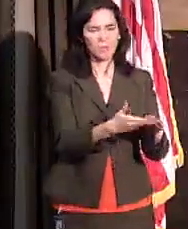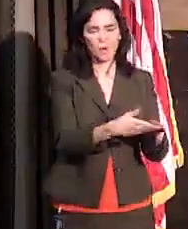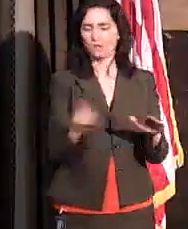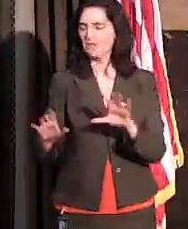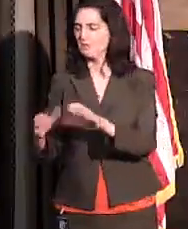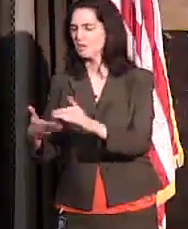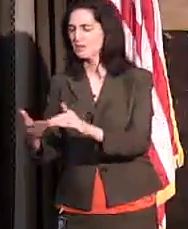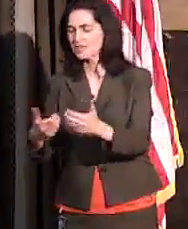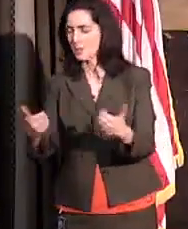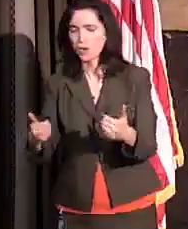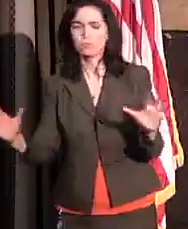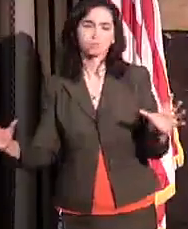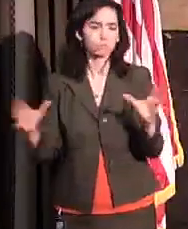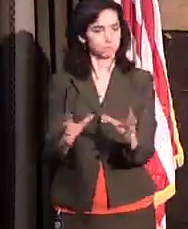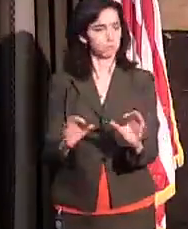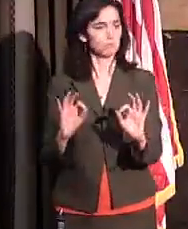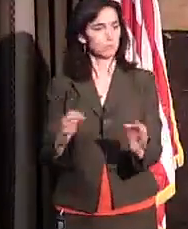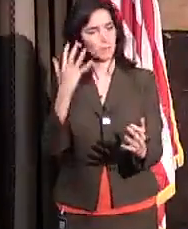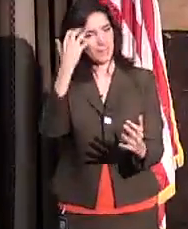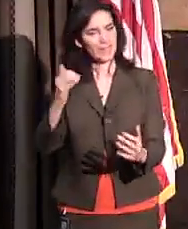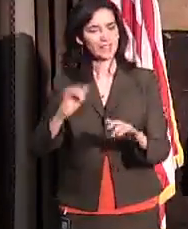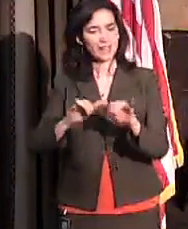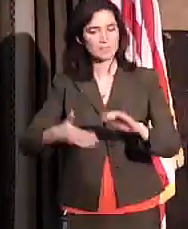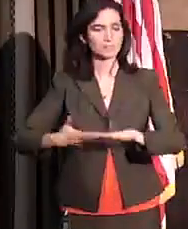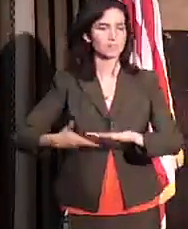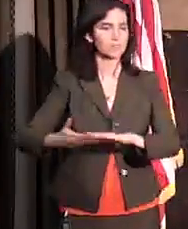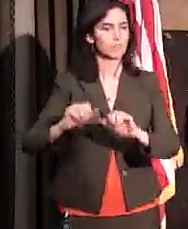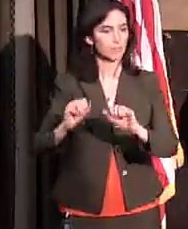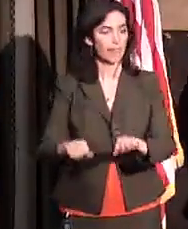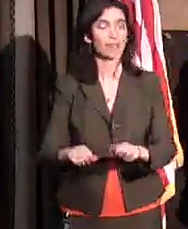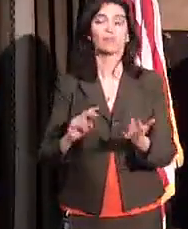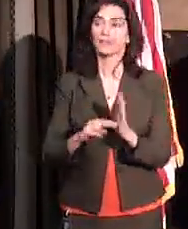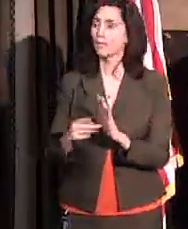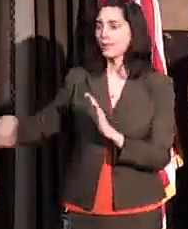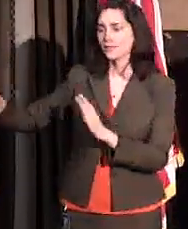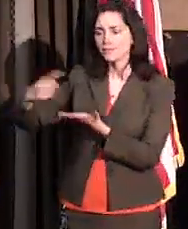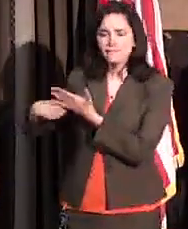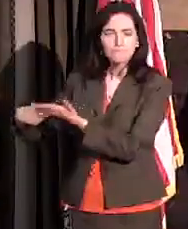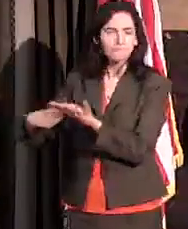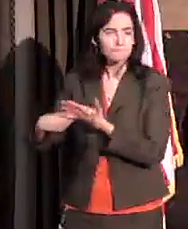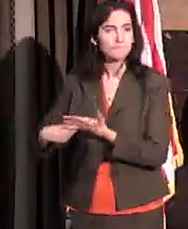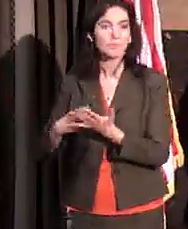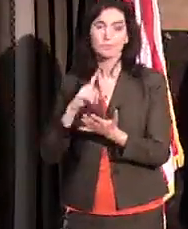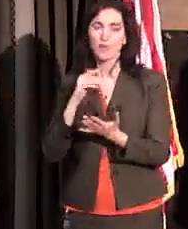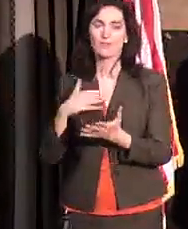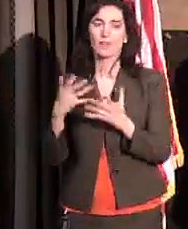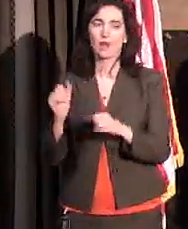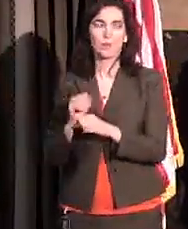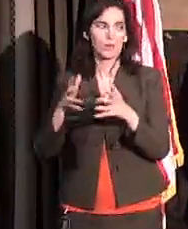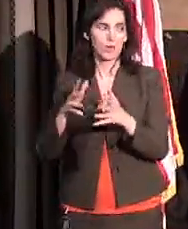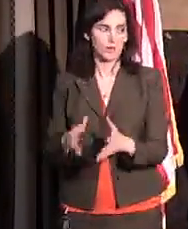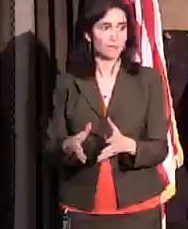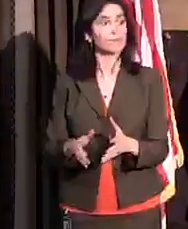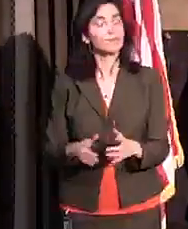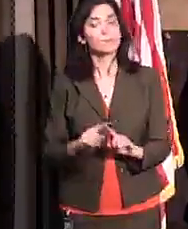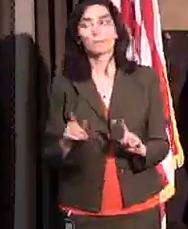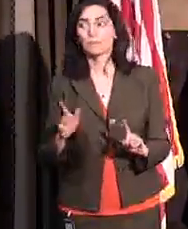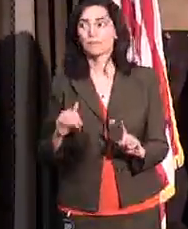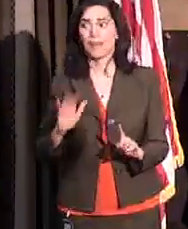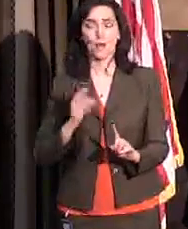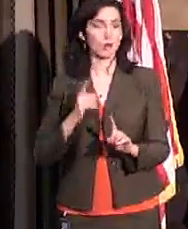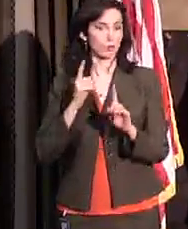of that system. And so there's an awful lot of work left to be done. But we know this is what we want to do, and we